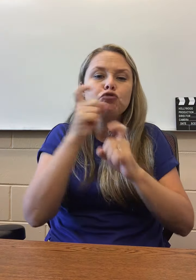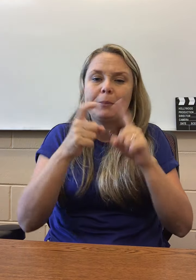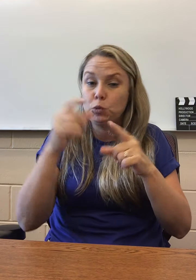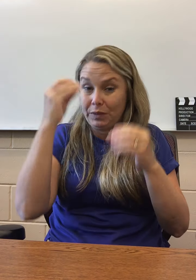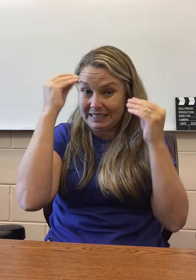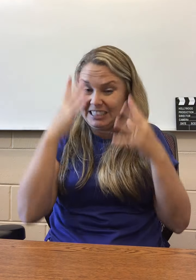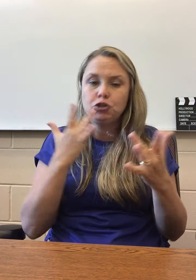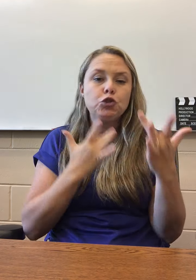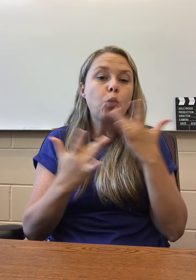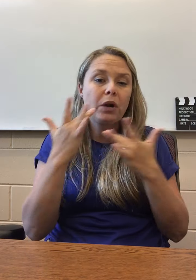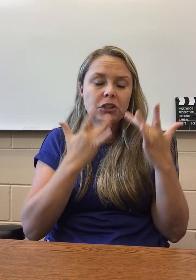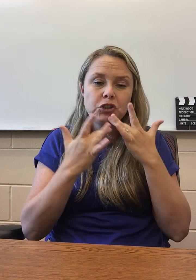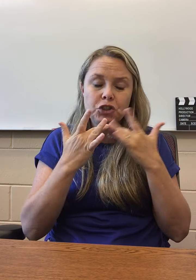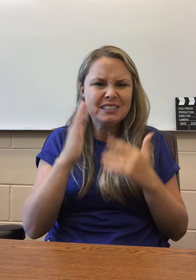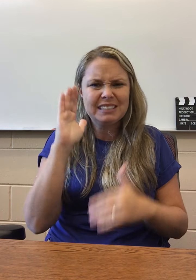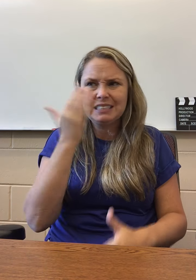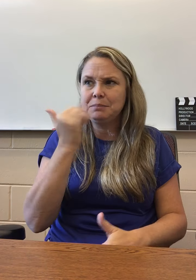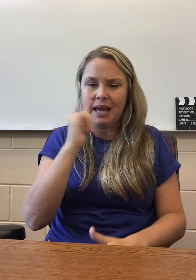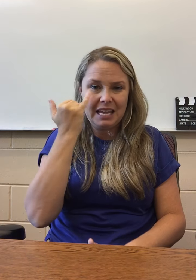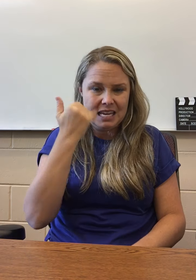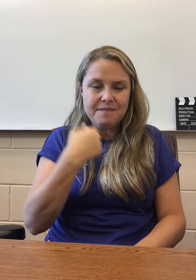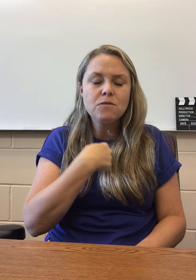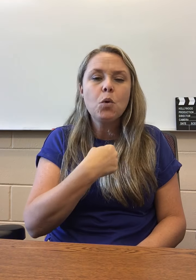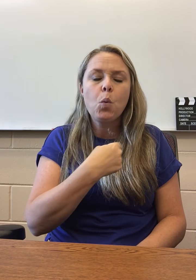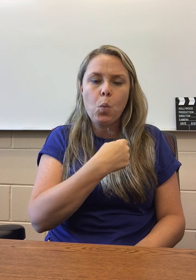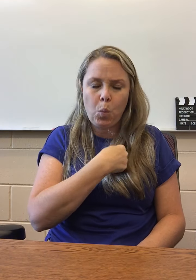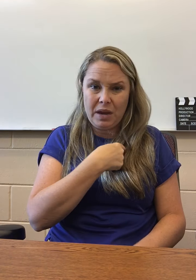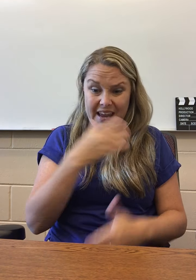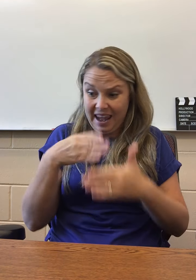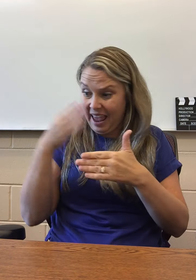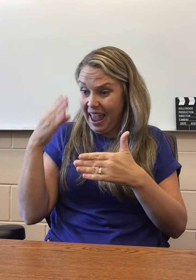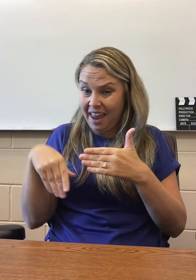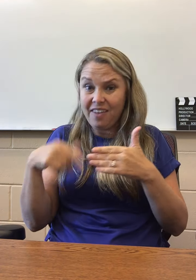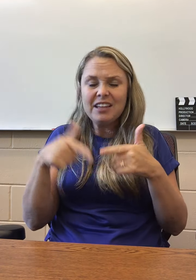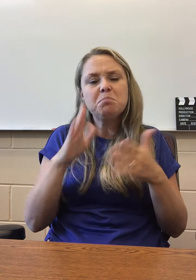it seems like if we could end this practice that might help to solve at least that problem well i guess we'll have